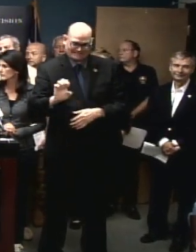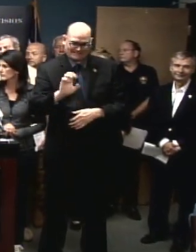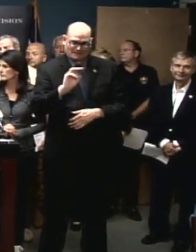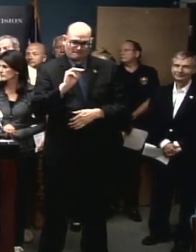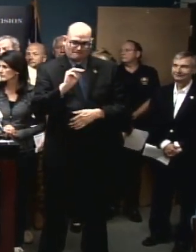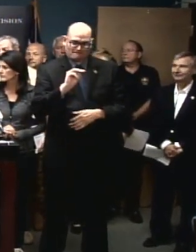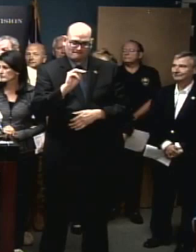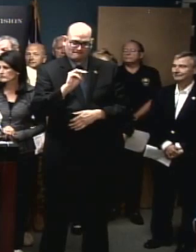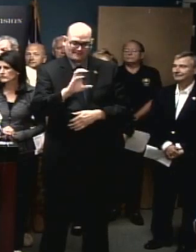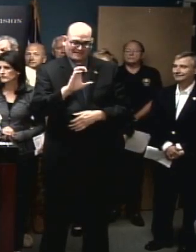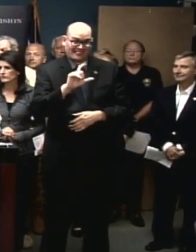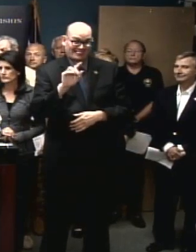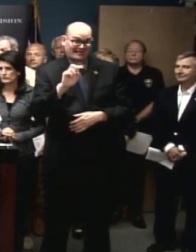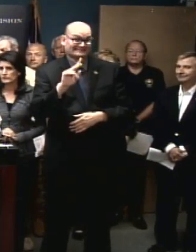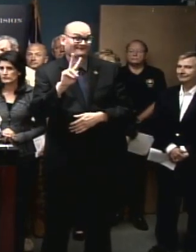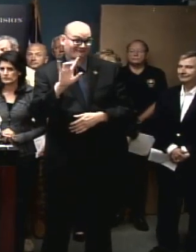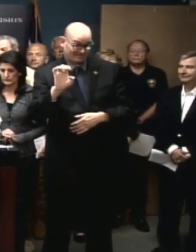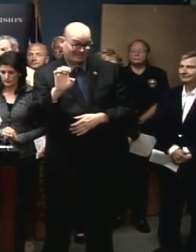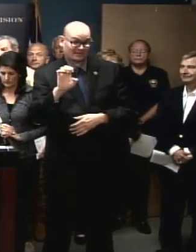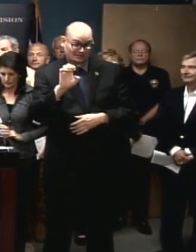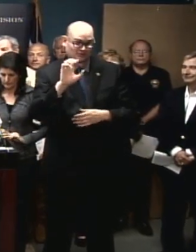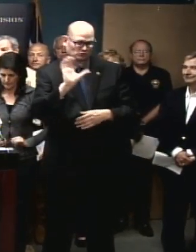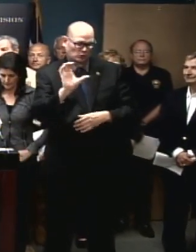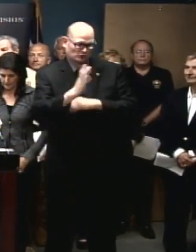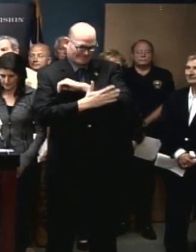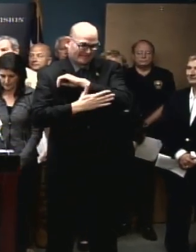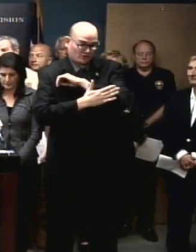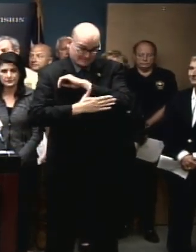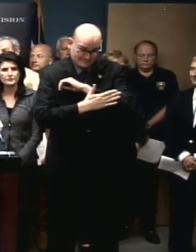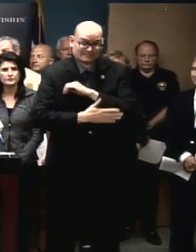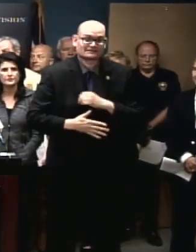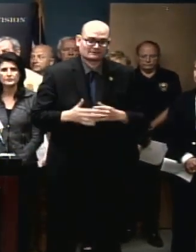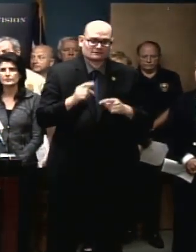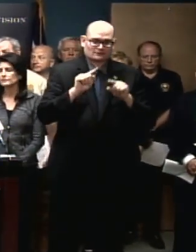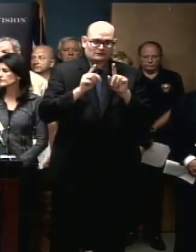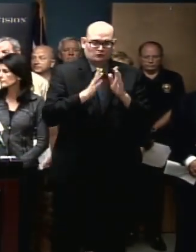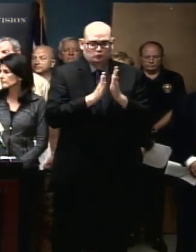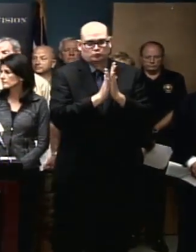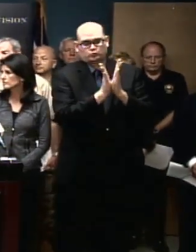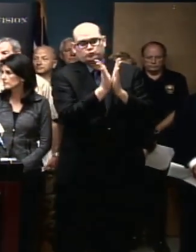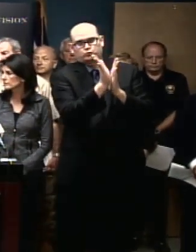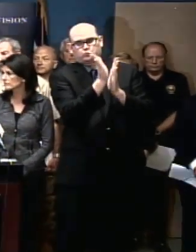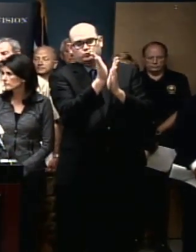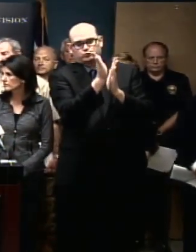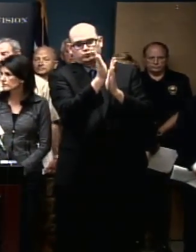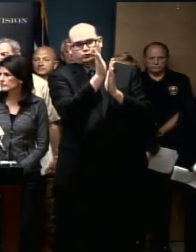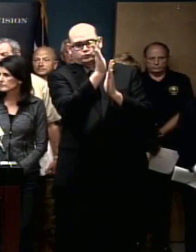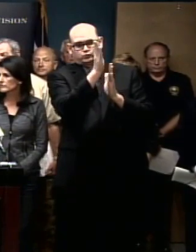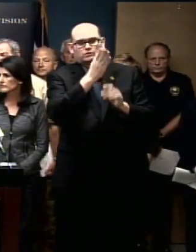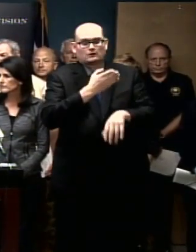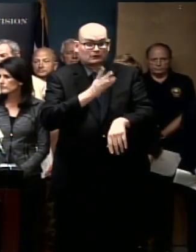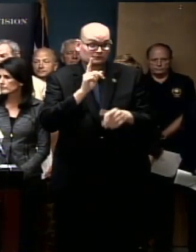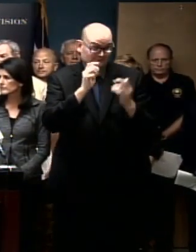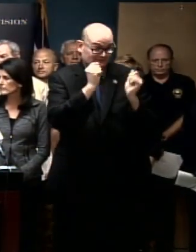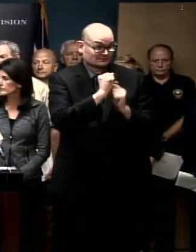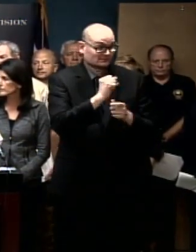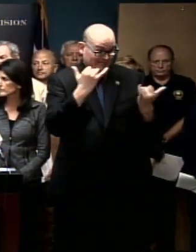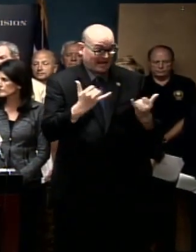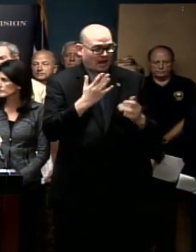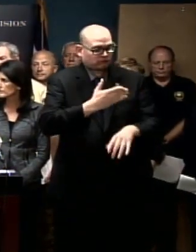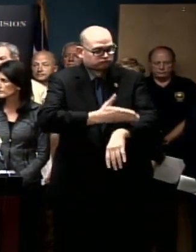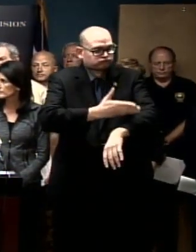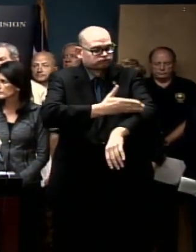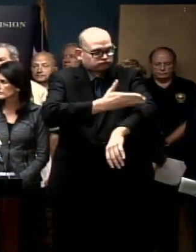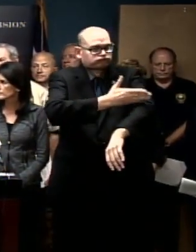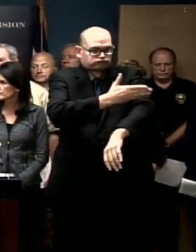away from the Myrtle Beach area to the northeast, and we're starting to see improving conditions. The one thing I do want to point out, though, even though the rain is starting to taper off, we're